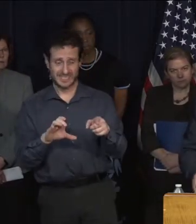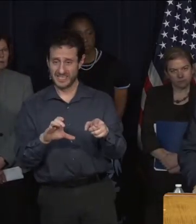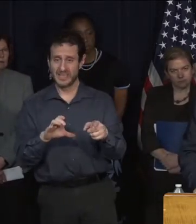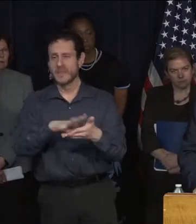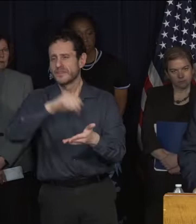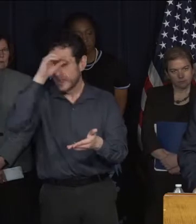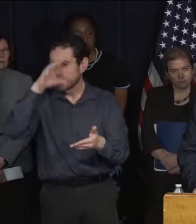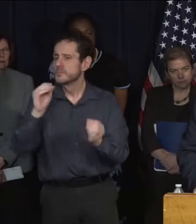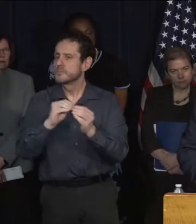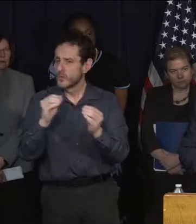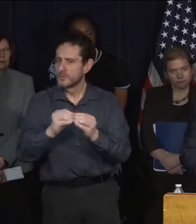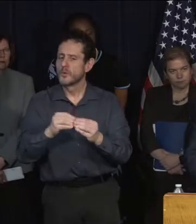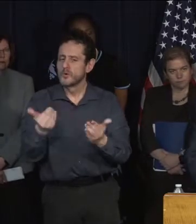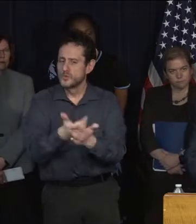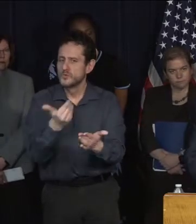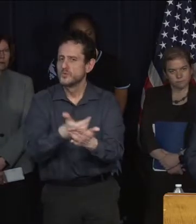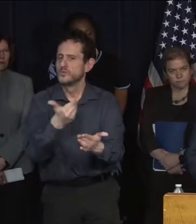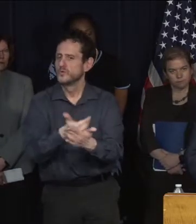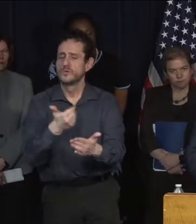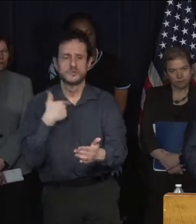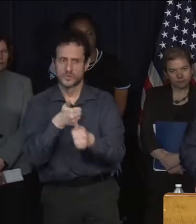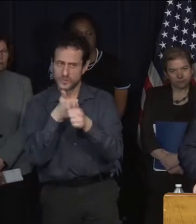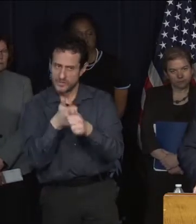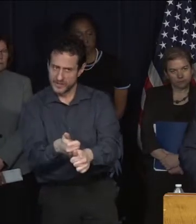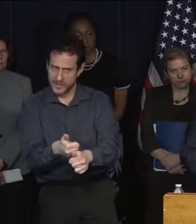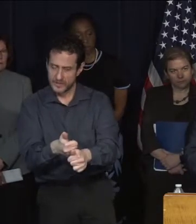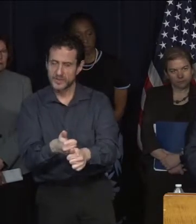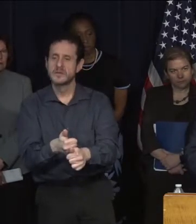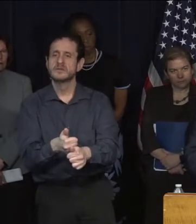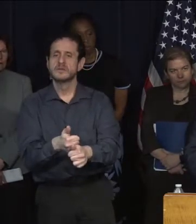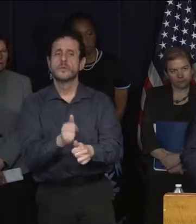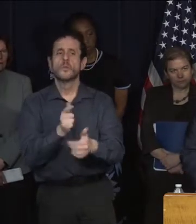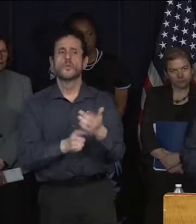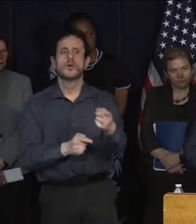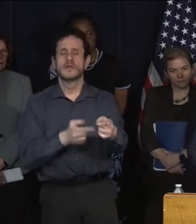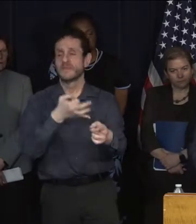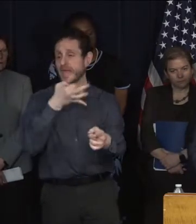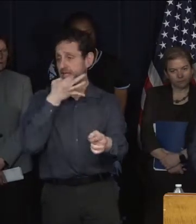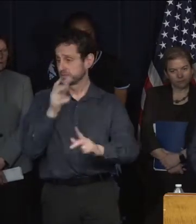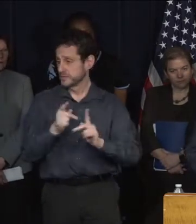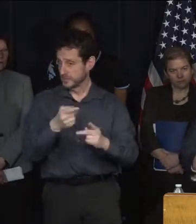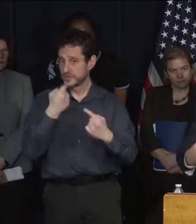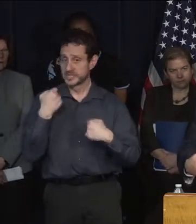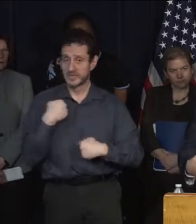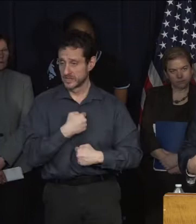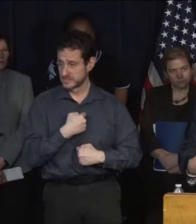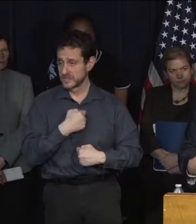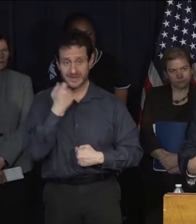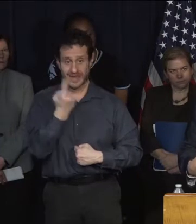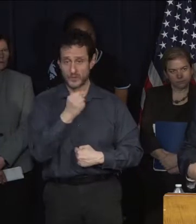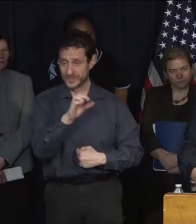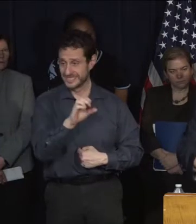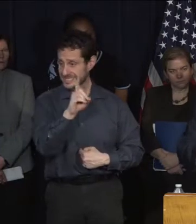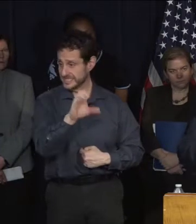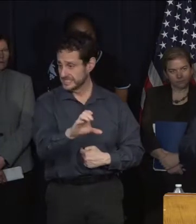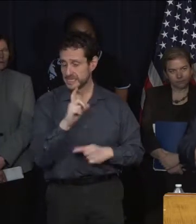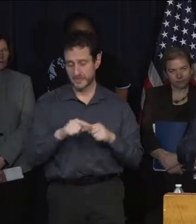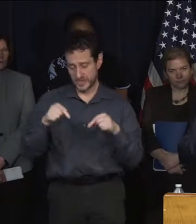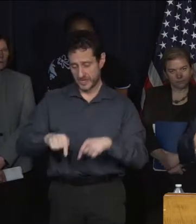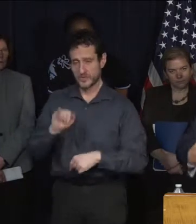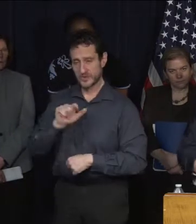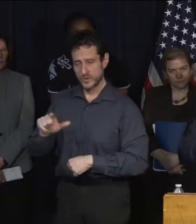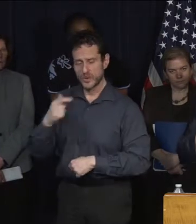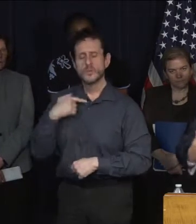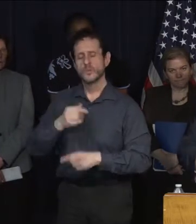own information, and so we're following very closely what the experts are telling us, not just at the CDC, but here in the state of Illinois, but we'll keep